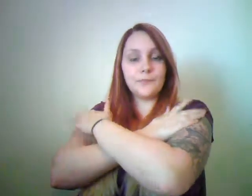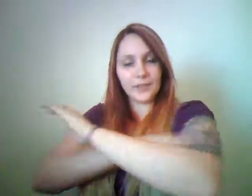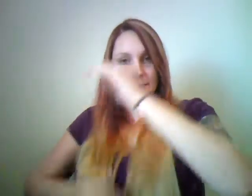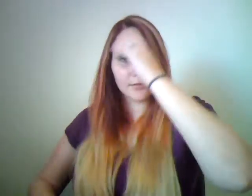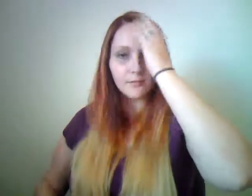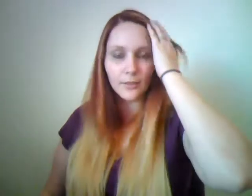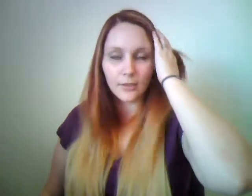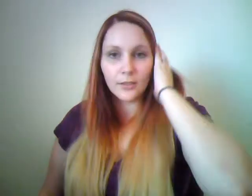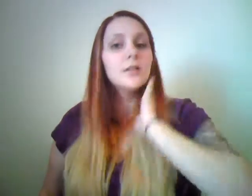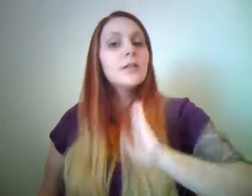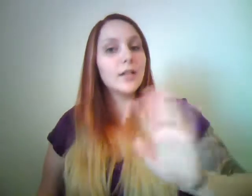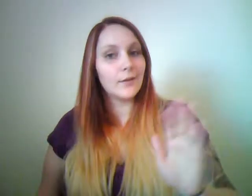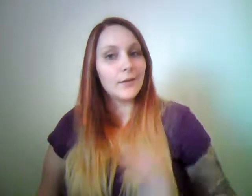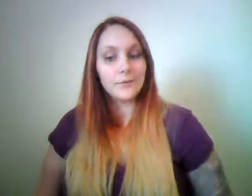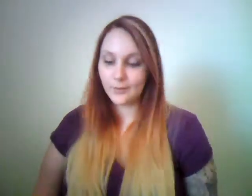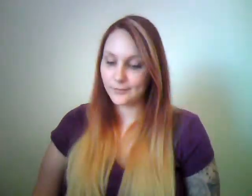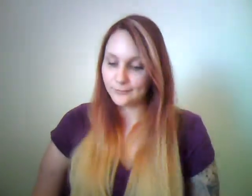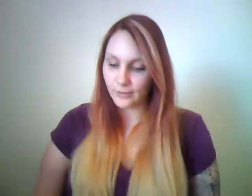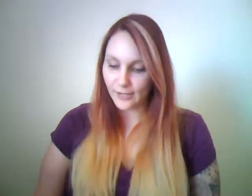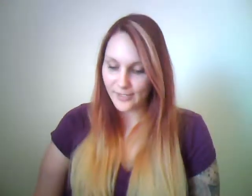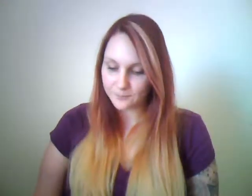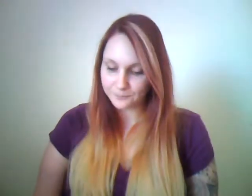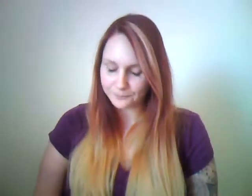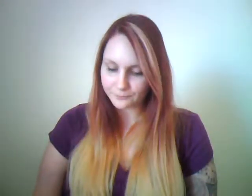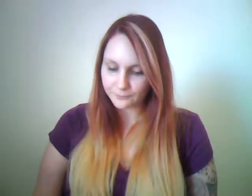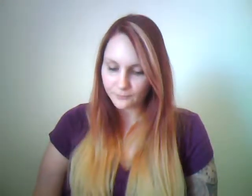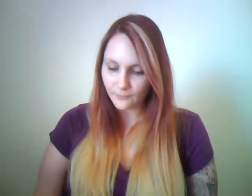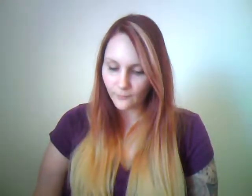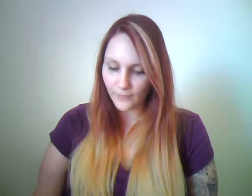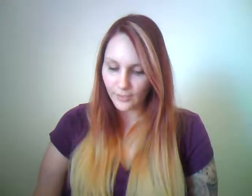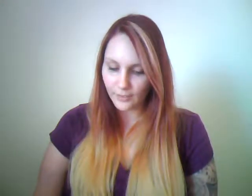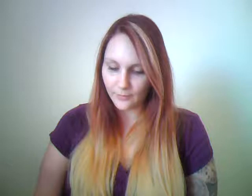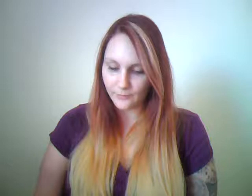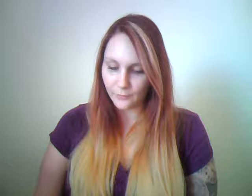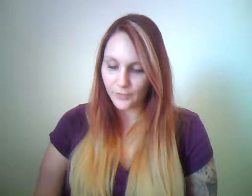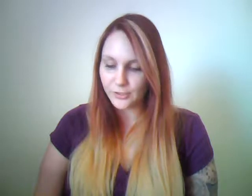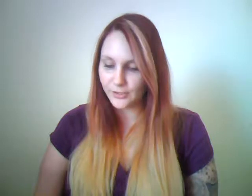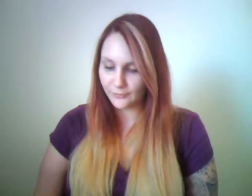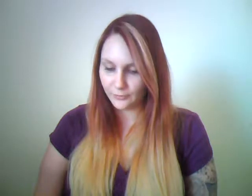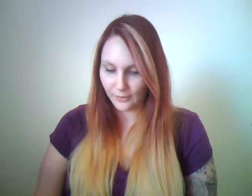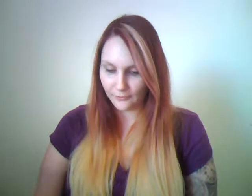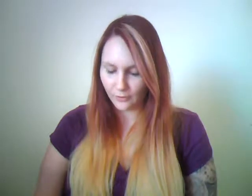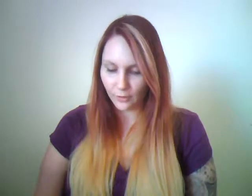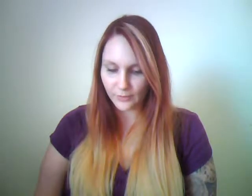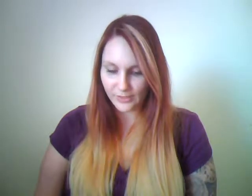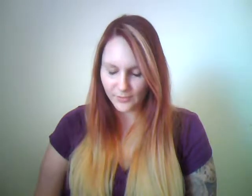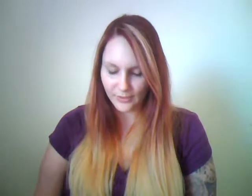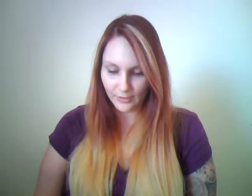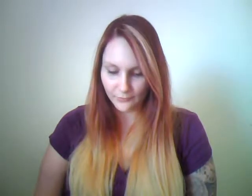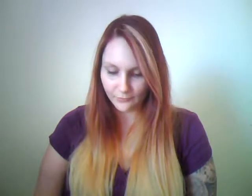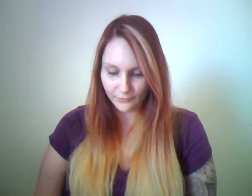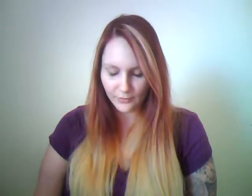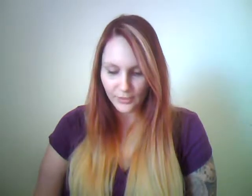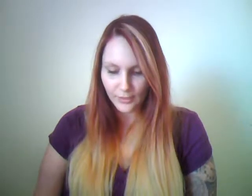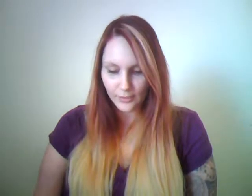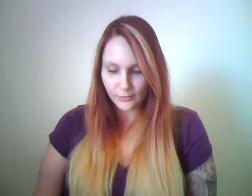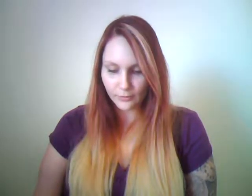That's how I would do it. Alright? The riches of your love will always be enough.